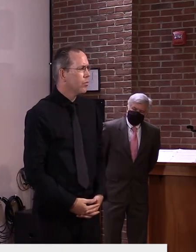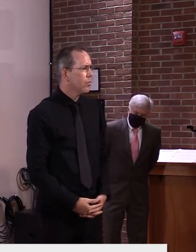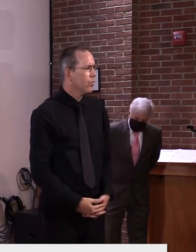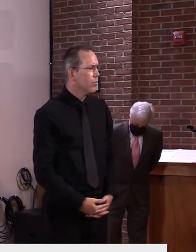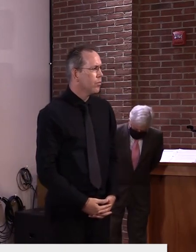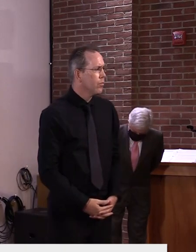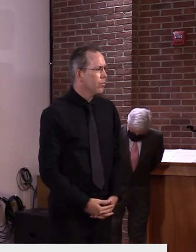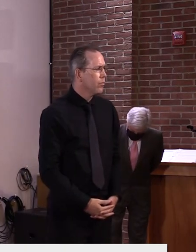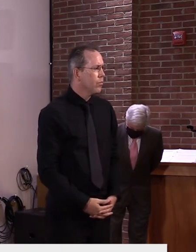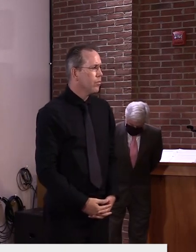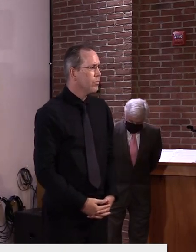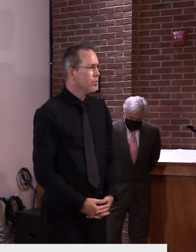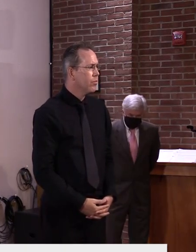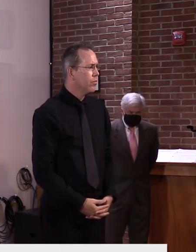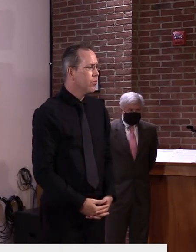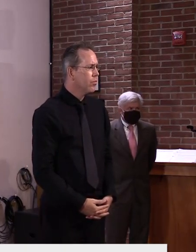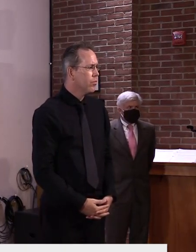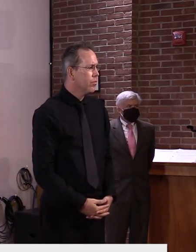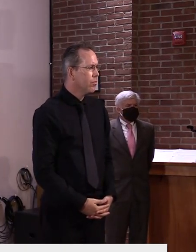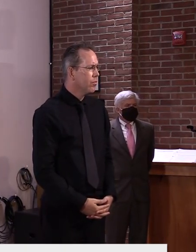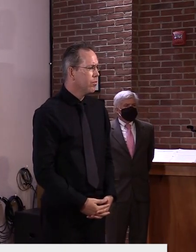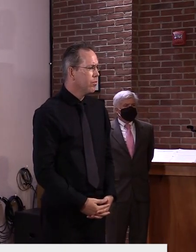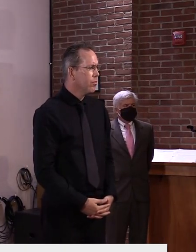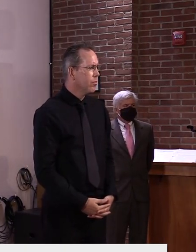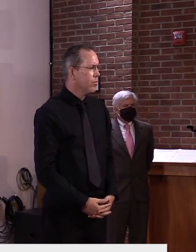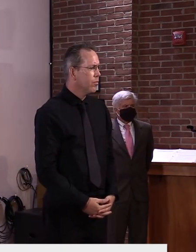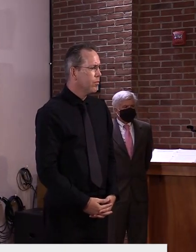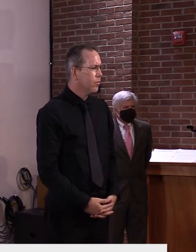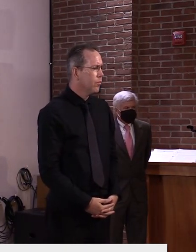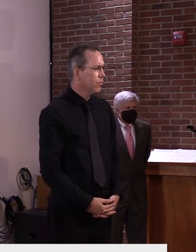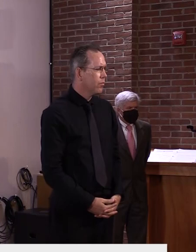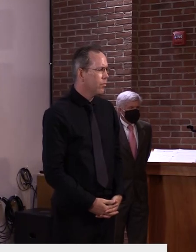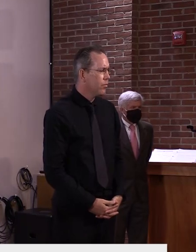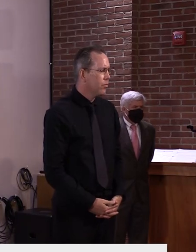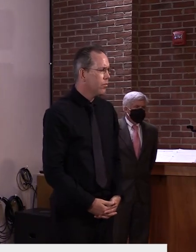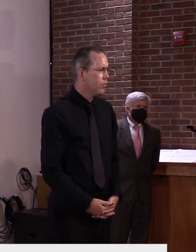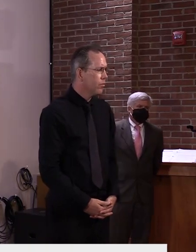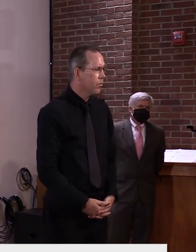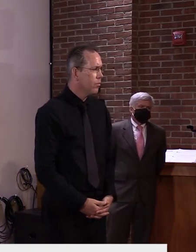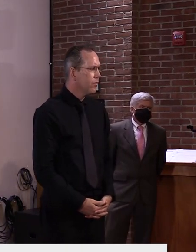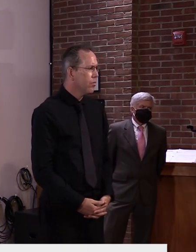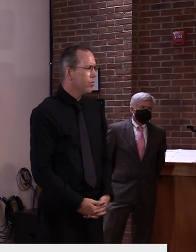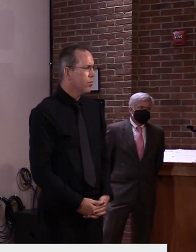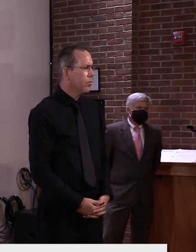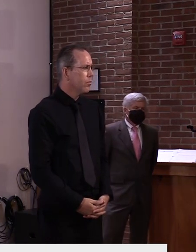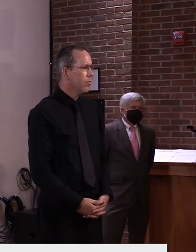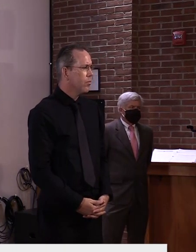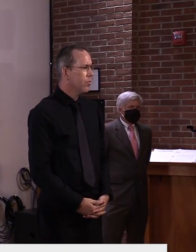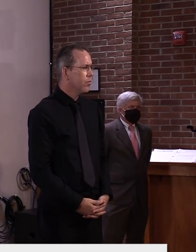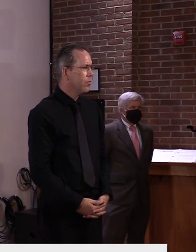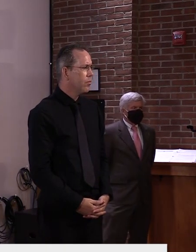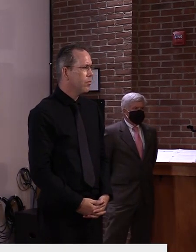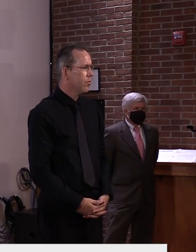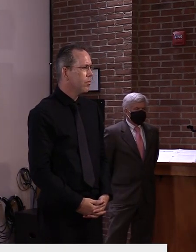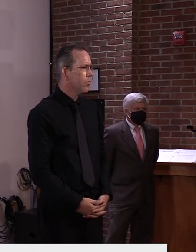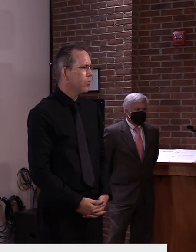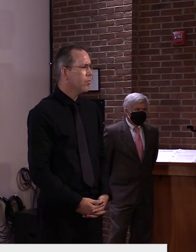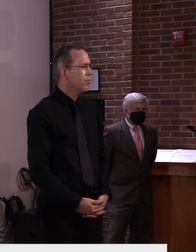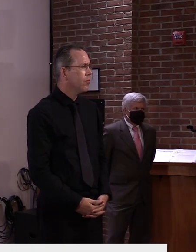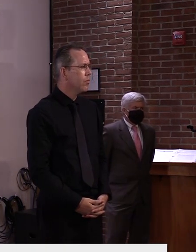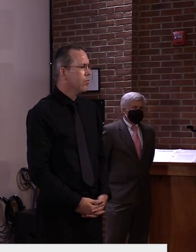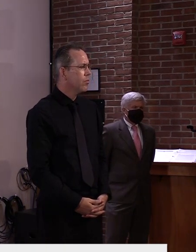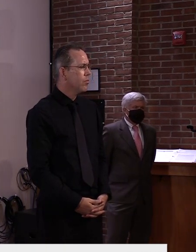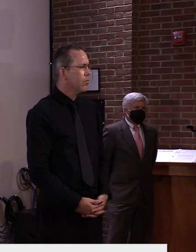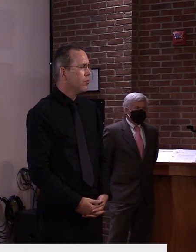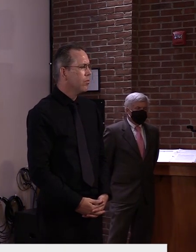left. As you said, Congress is working on it. Republicans, they want some $3 billion, or excuse me, they want a billion.